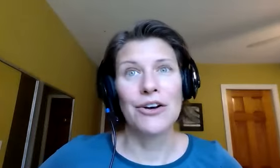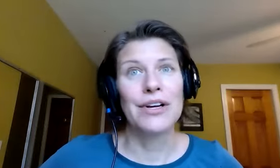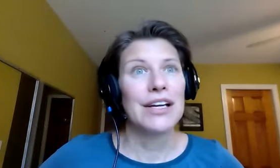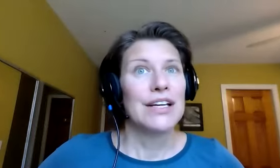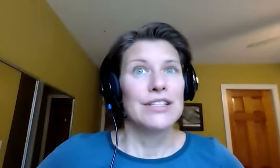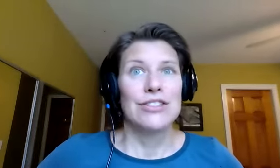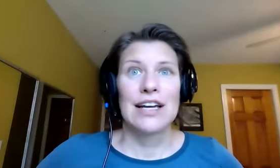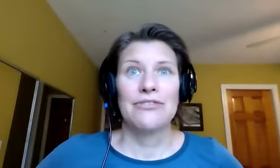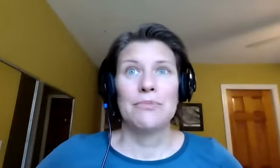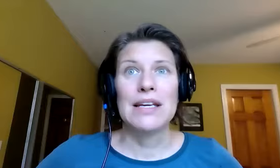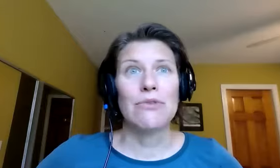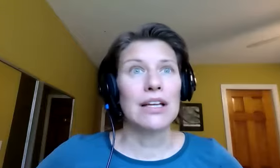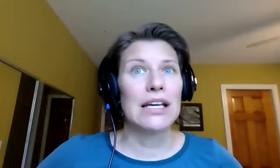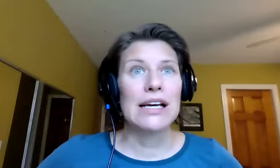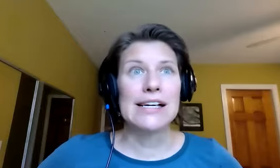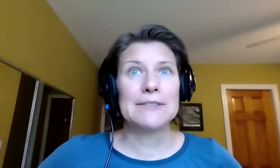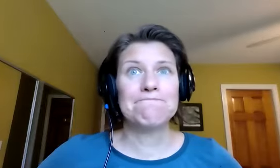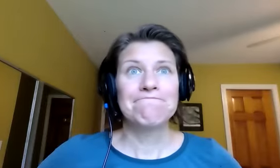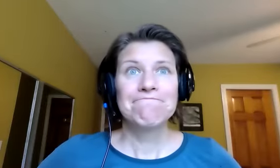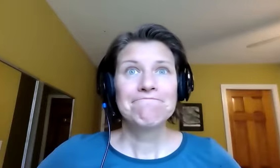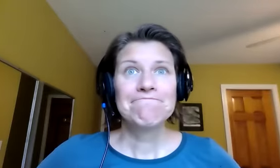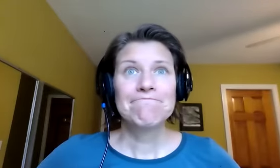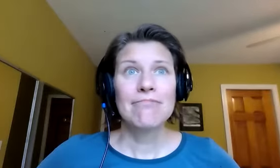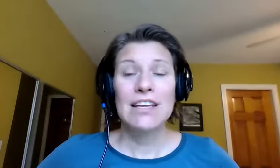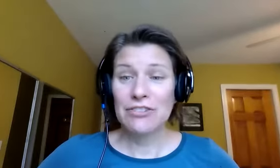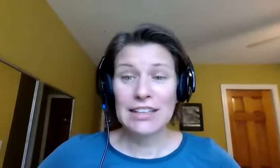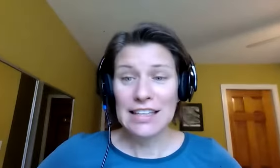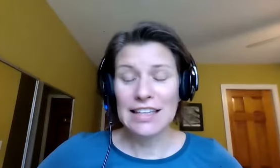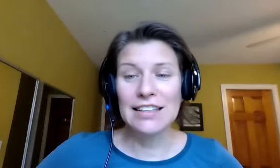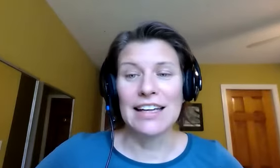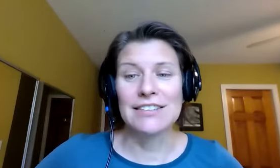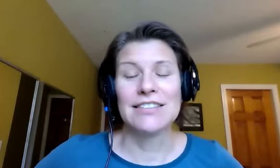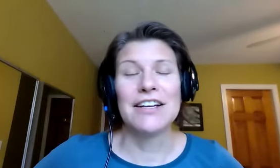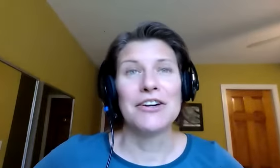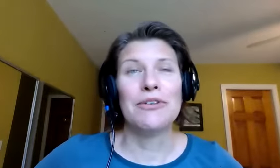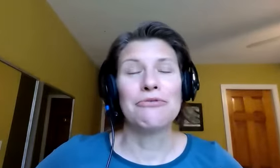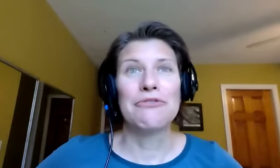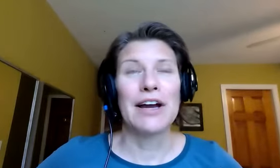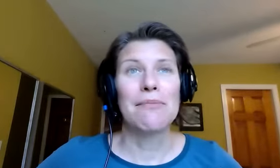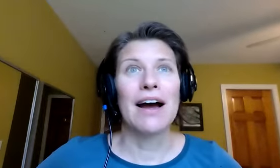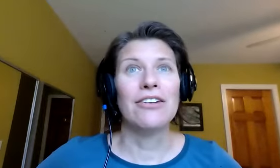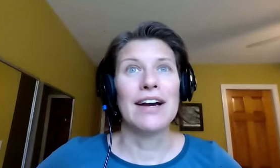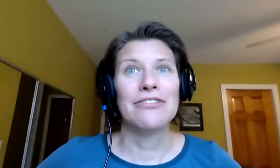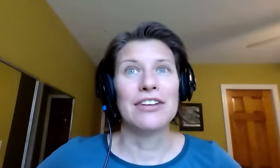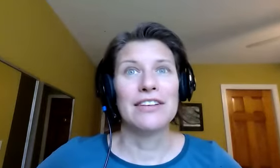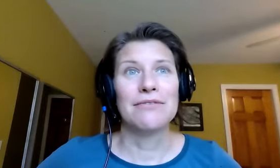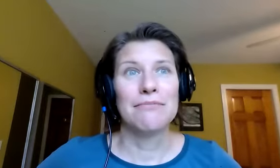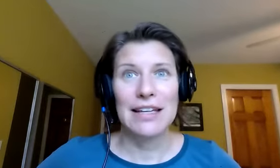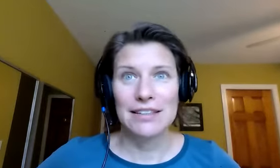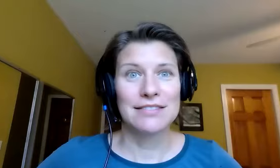just have to be really, um, you have to lean in, like, you know, we've, we've read about, you have to make a